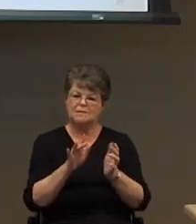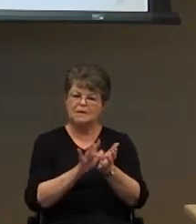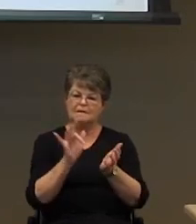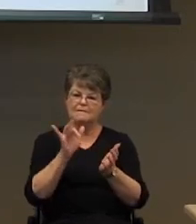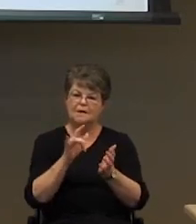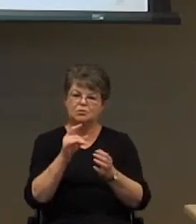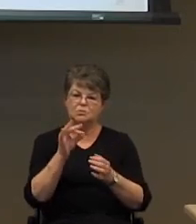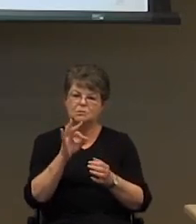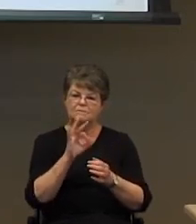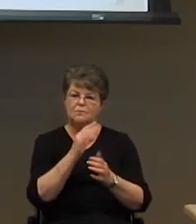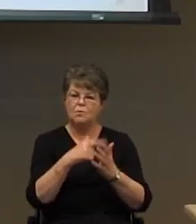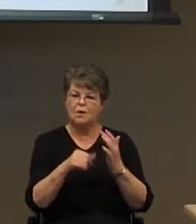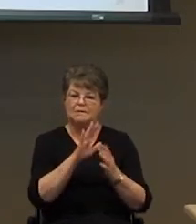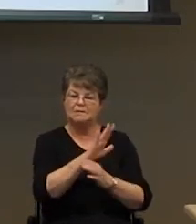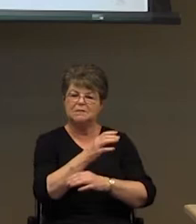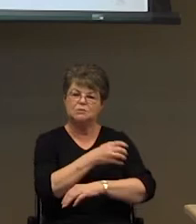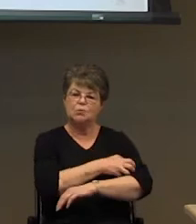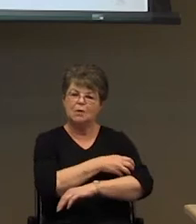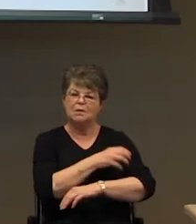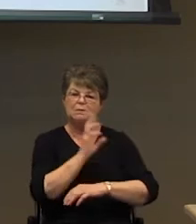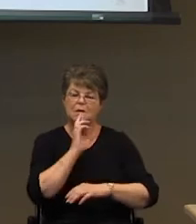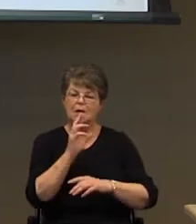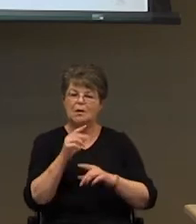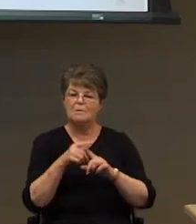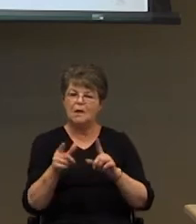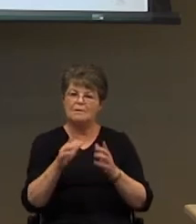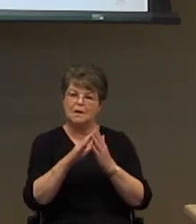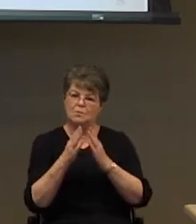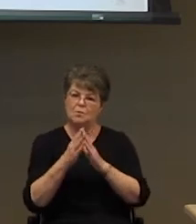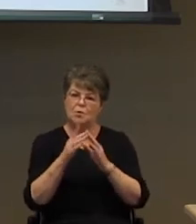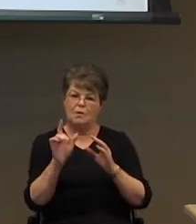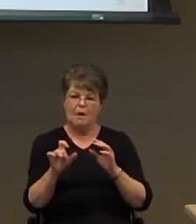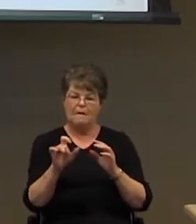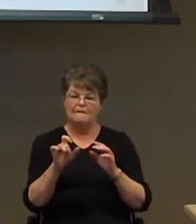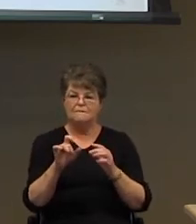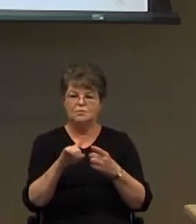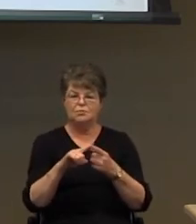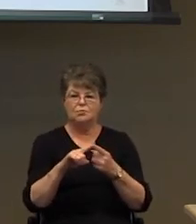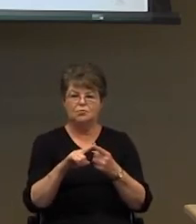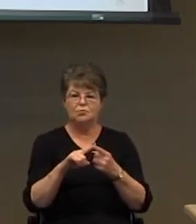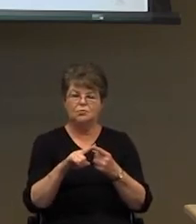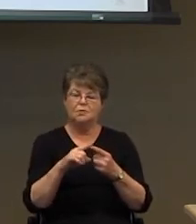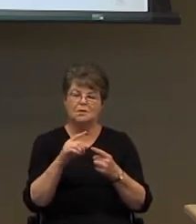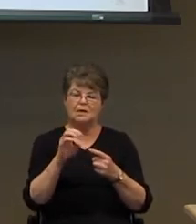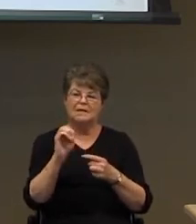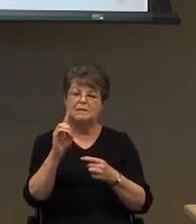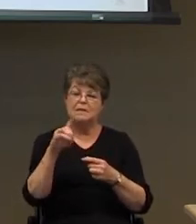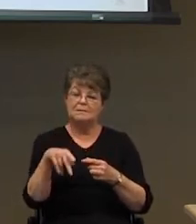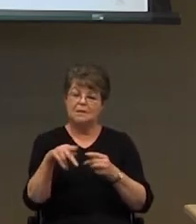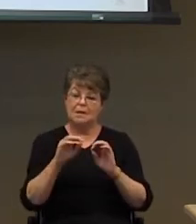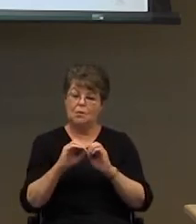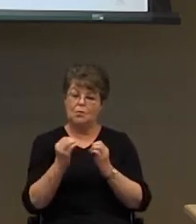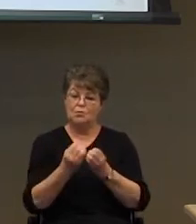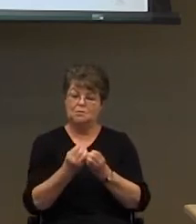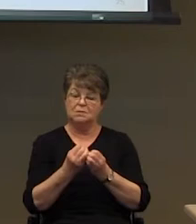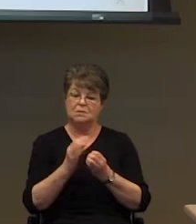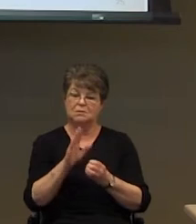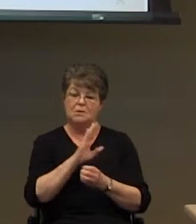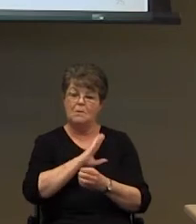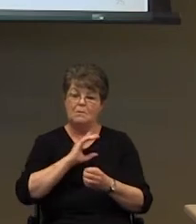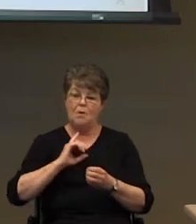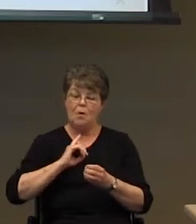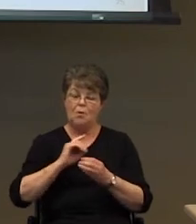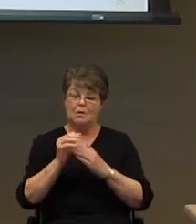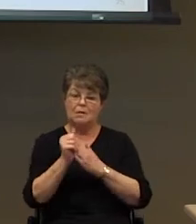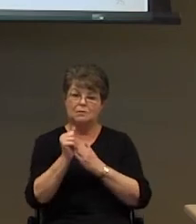what I believe his strengths are. But at the end of the day, the community is going to have to, the Economic Development Organization and its board leadership will have